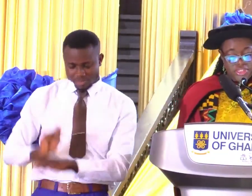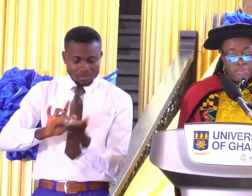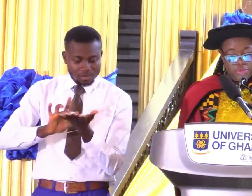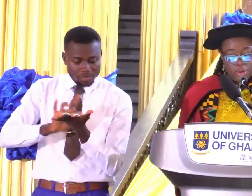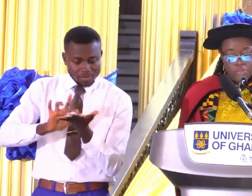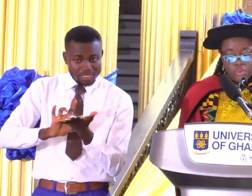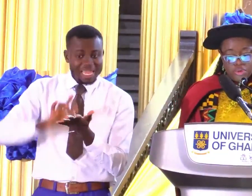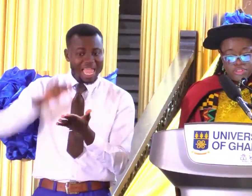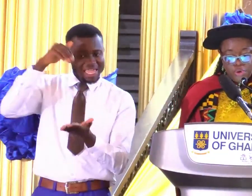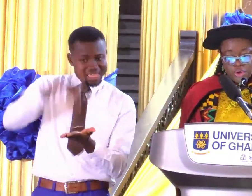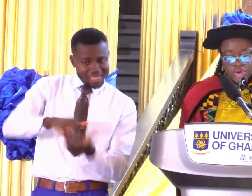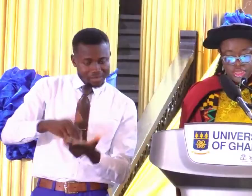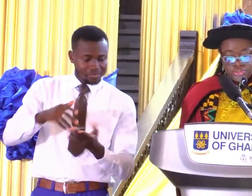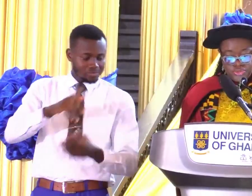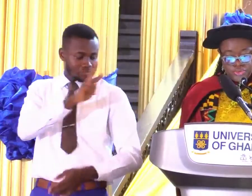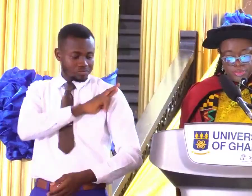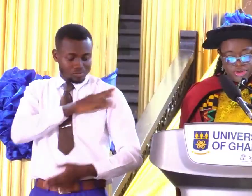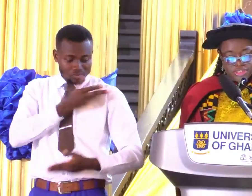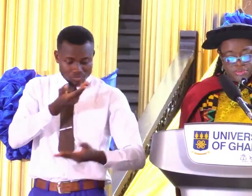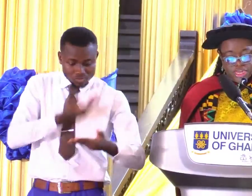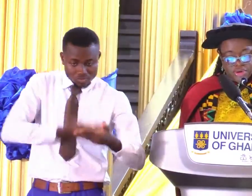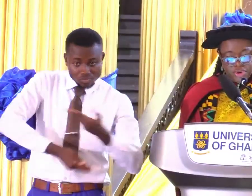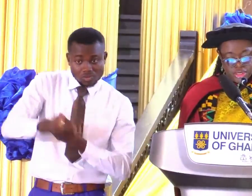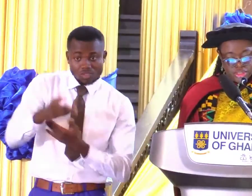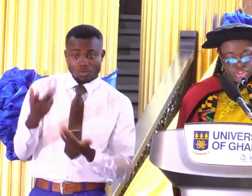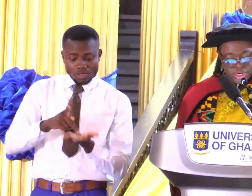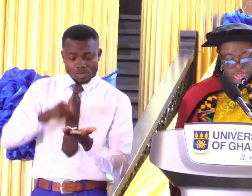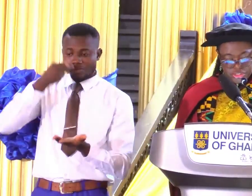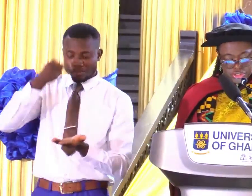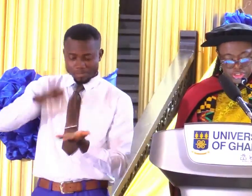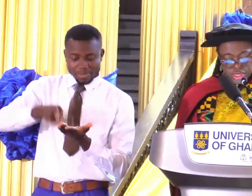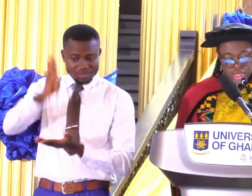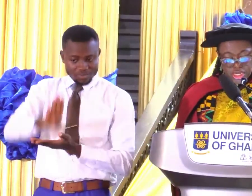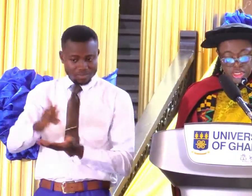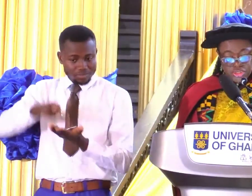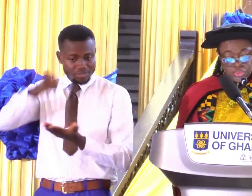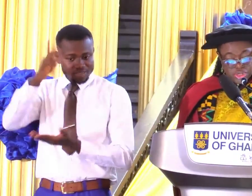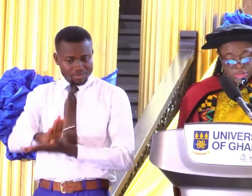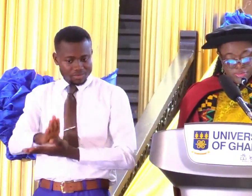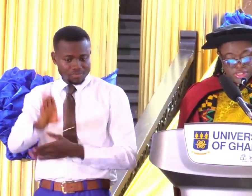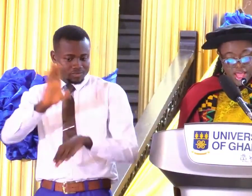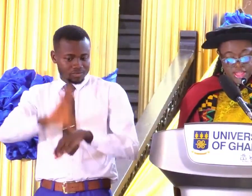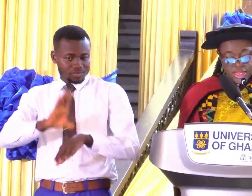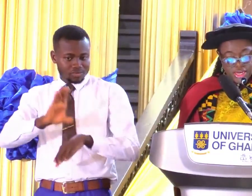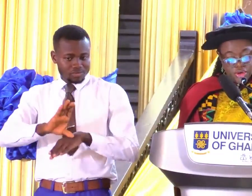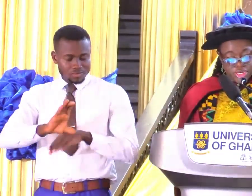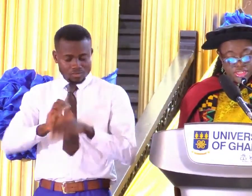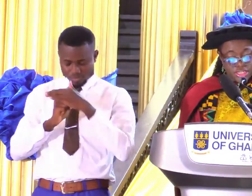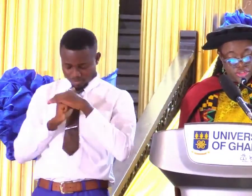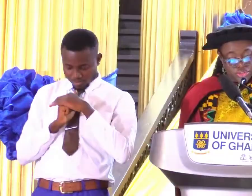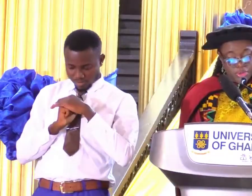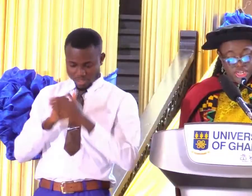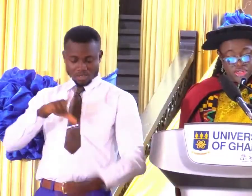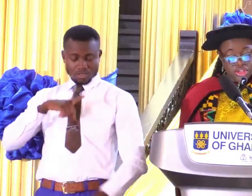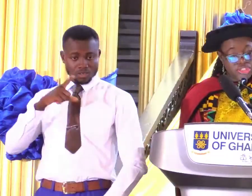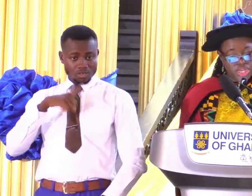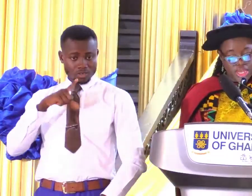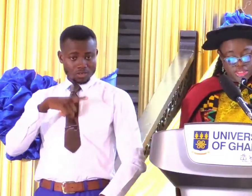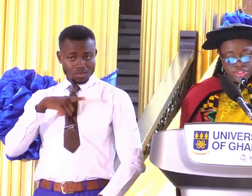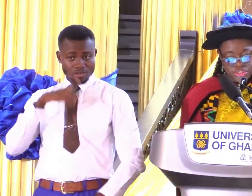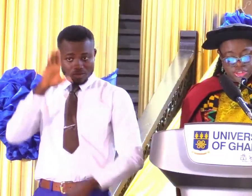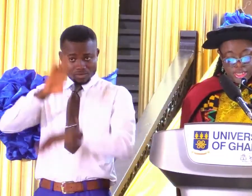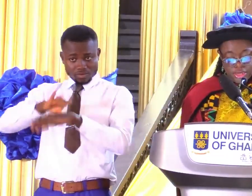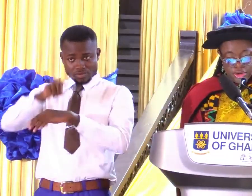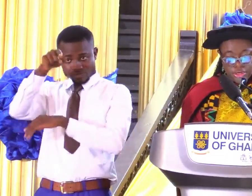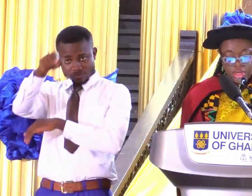Professor Appiah-Opong was born into the Presbyterian Church. She worships at the Legon Interdenominational